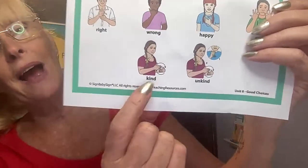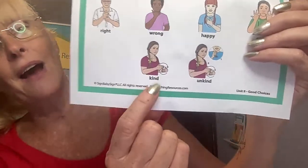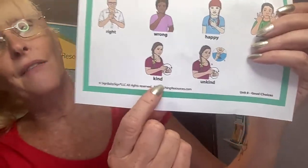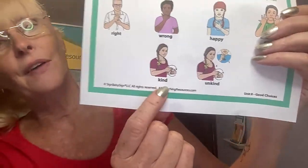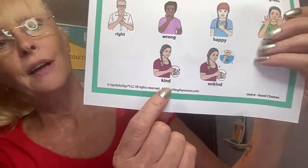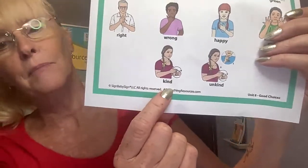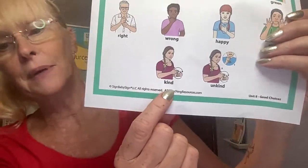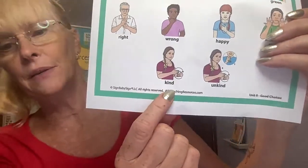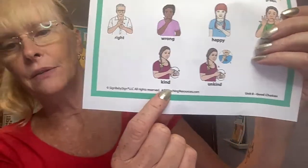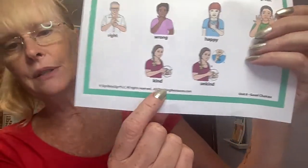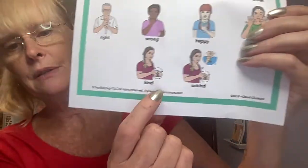have